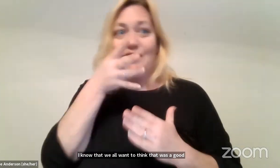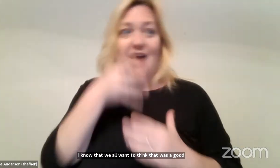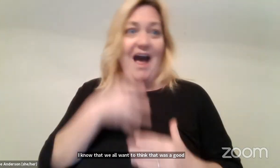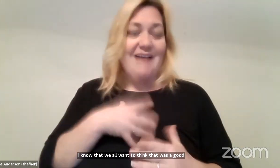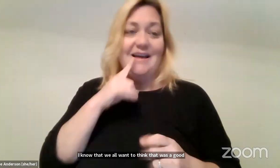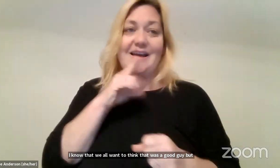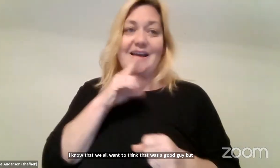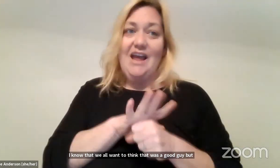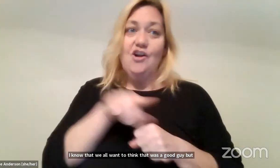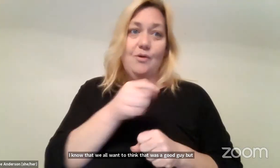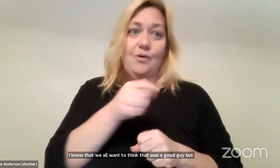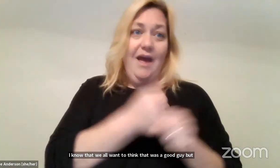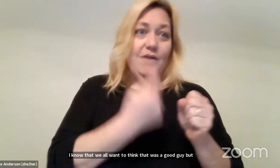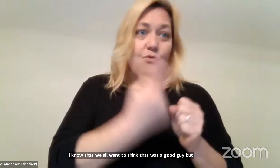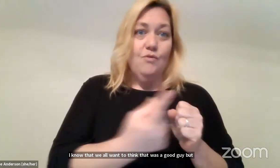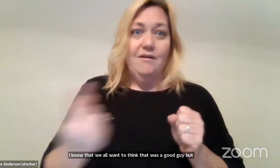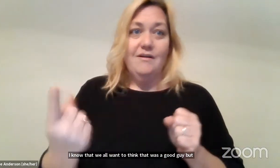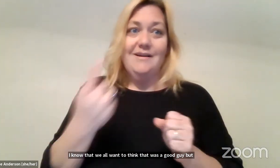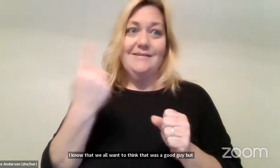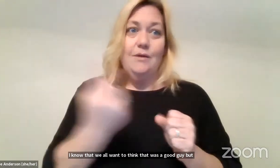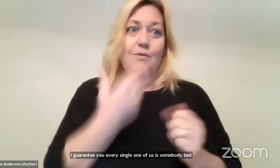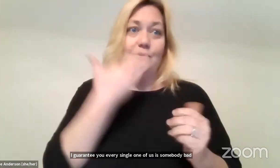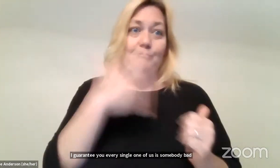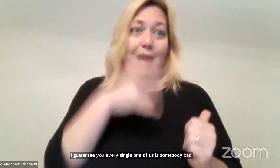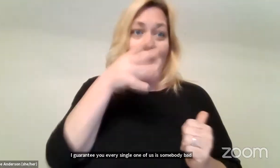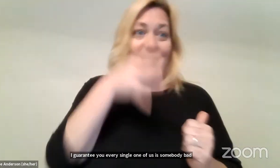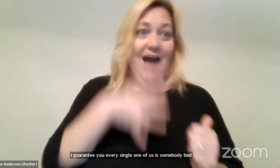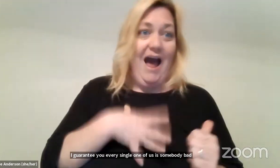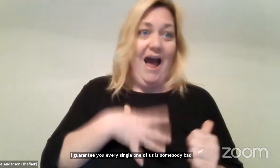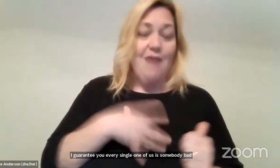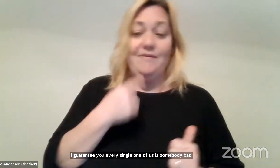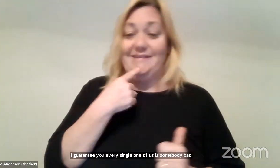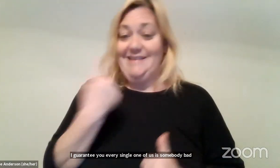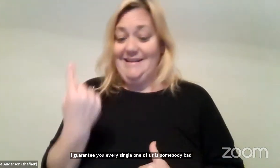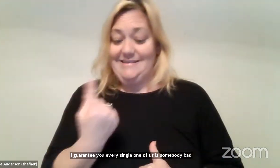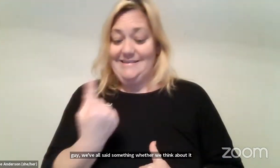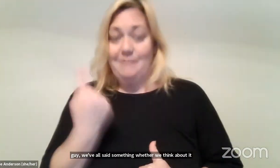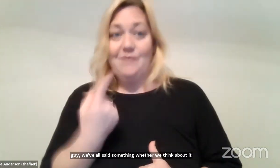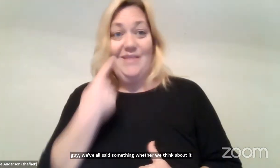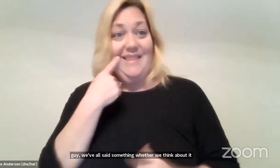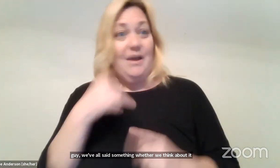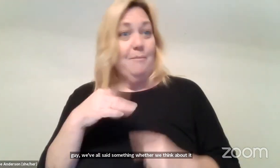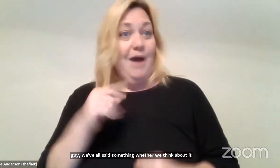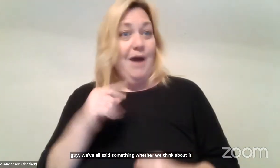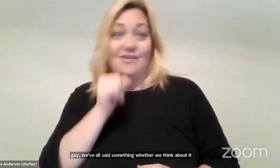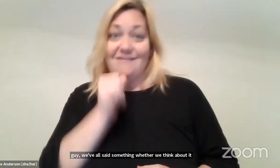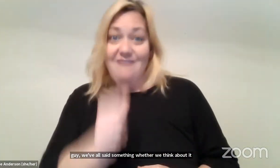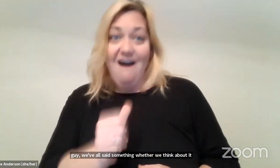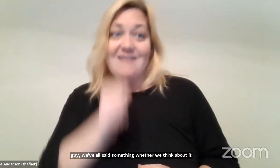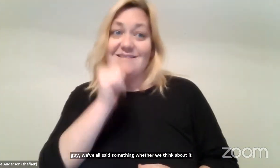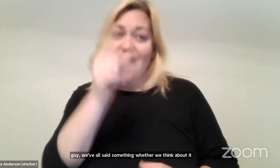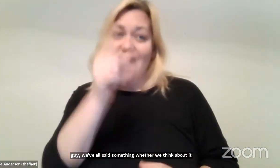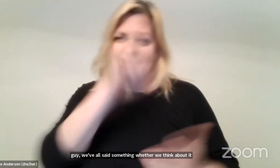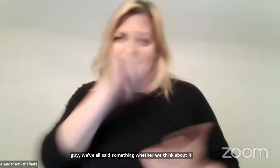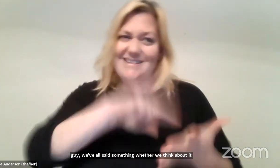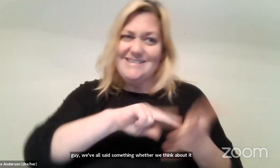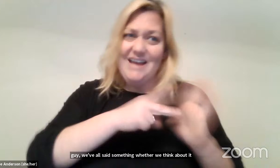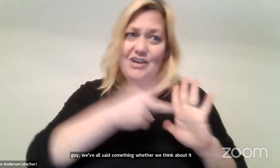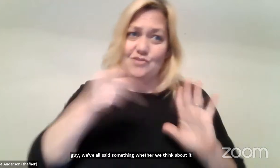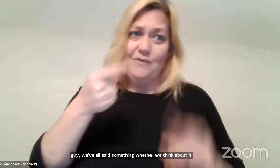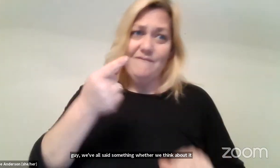every single one of us is somebody's bad guy. We've all said something, whether we think about it or not, not intending to